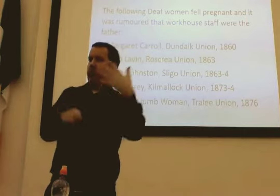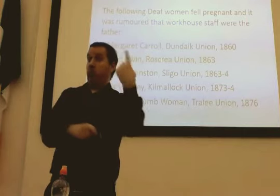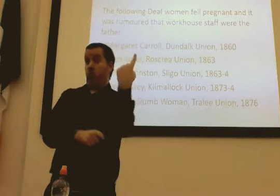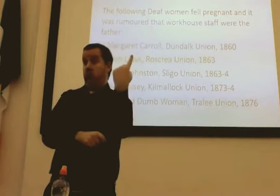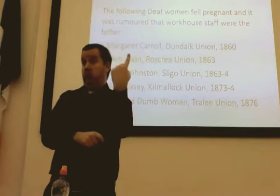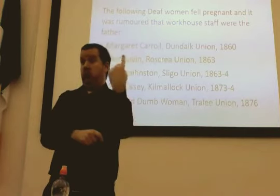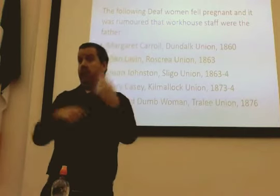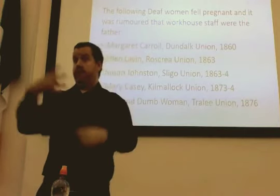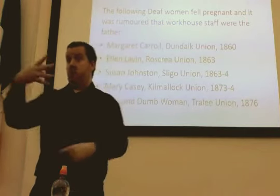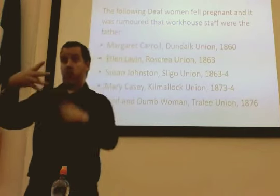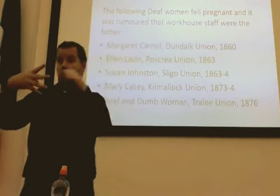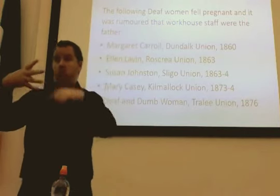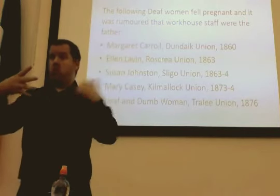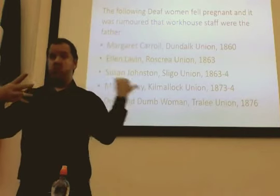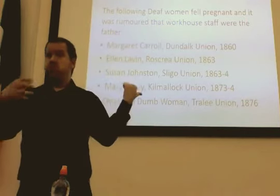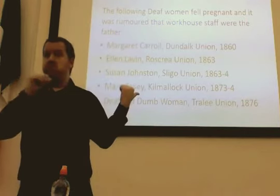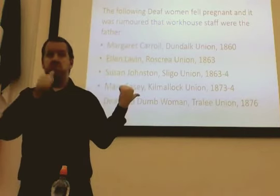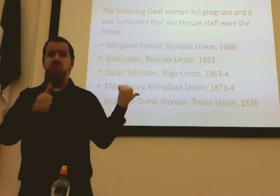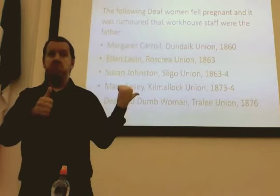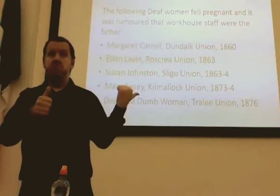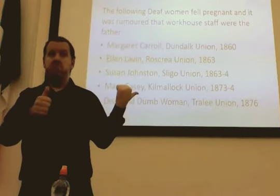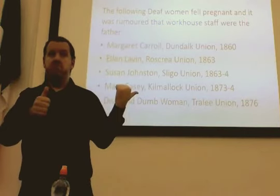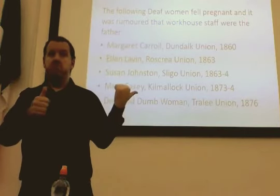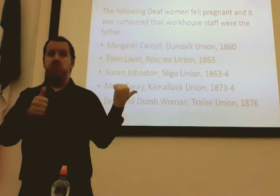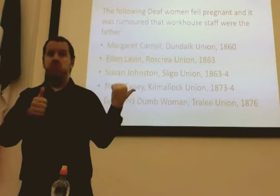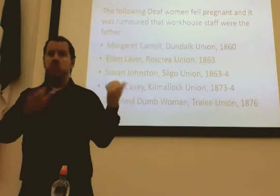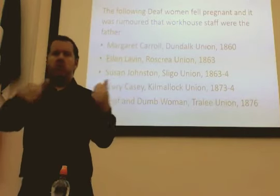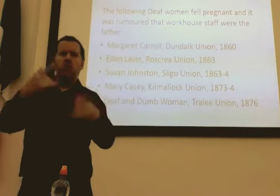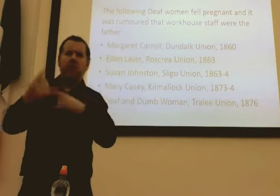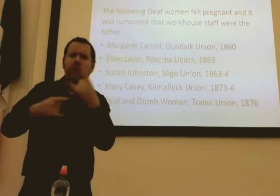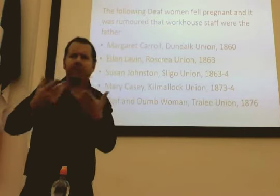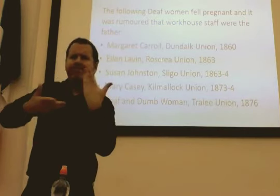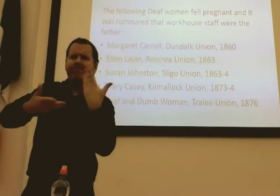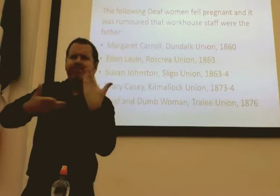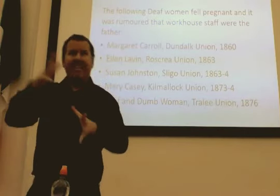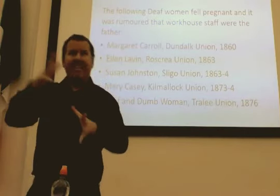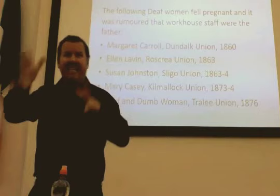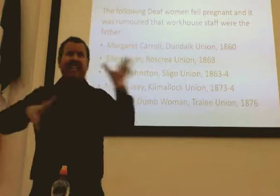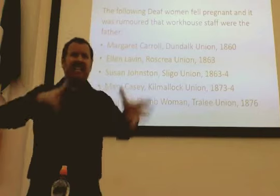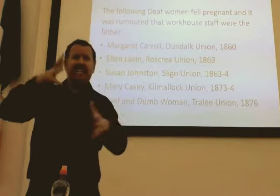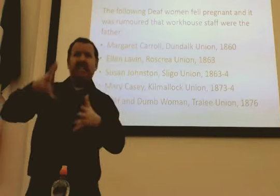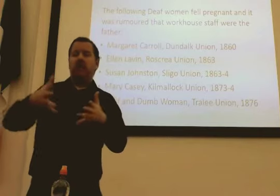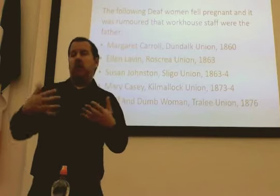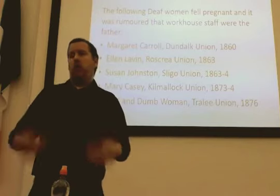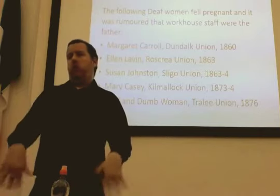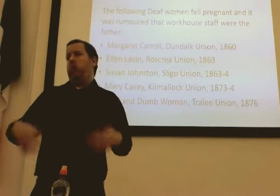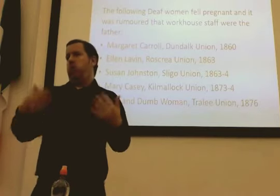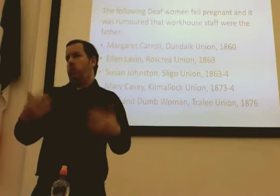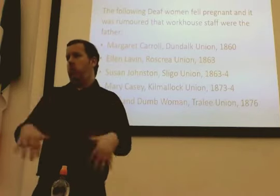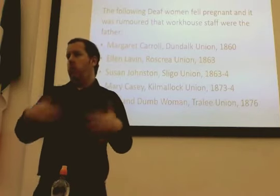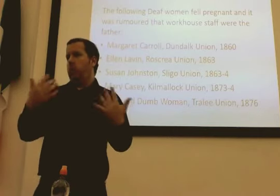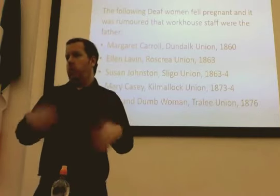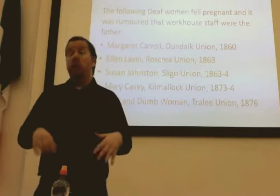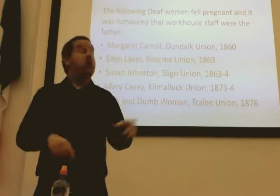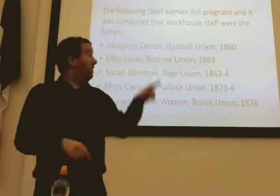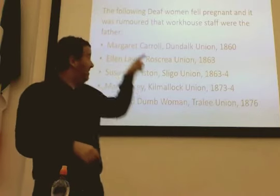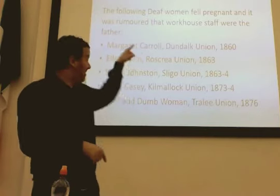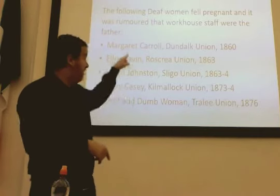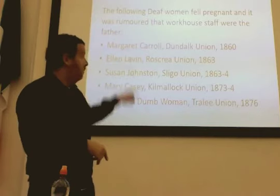think just one was in school, the other 4 had no formal education. And it was impossible for them to tell their side of the story. It